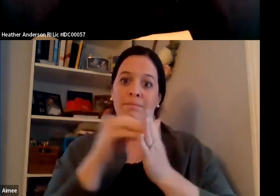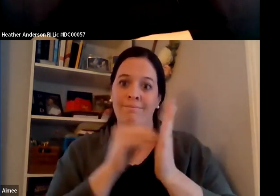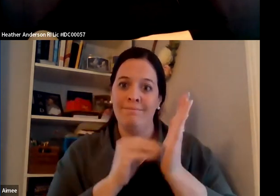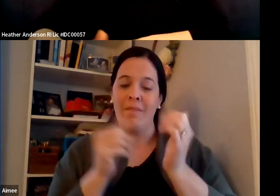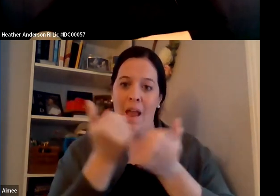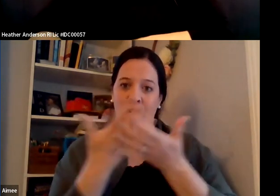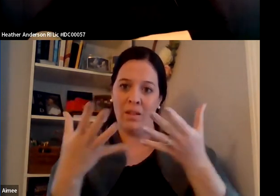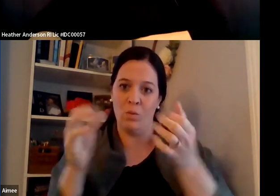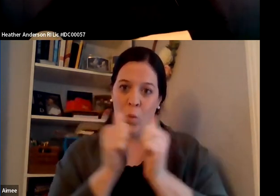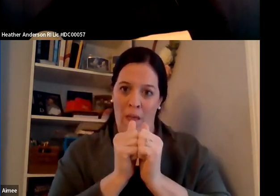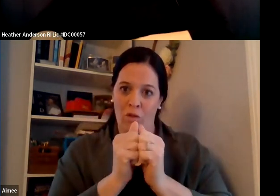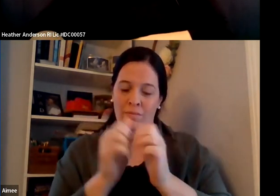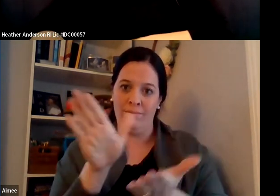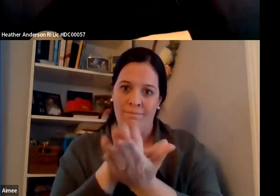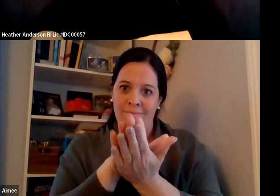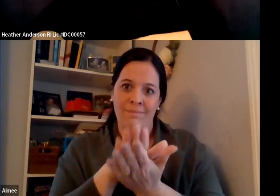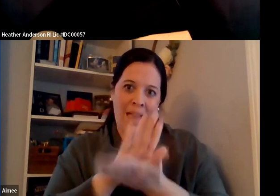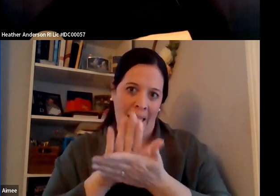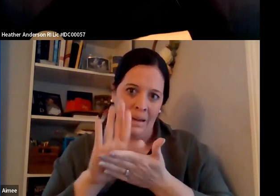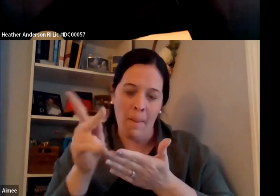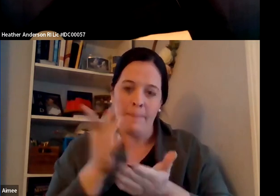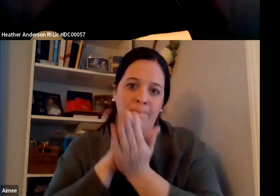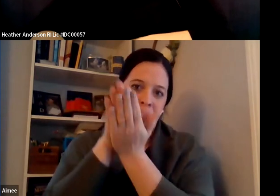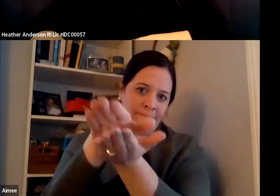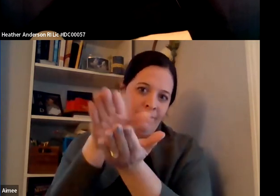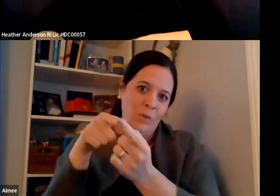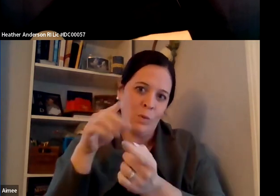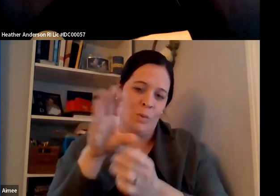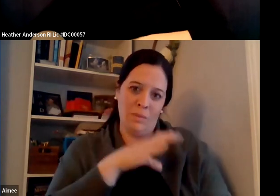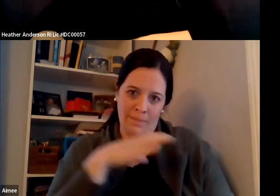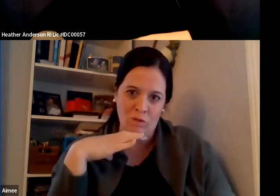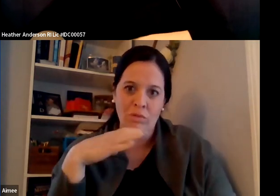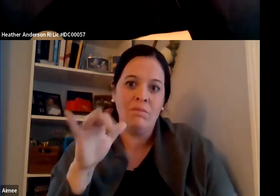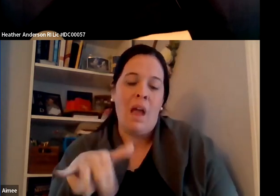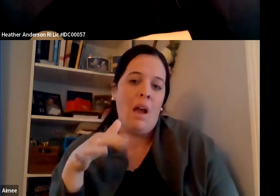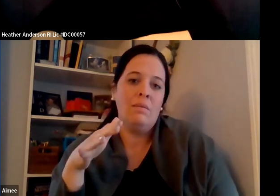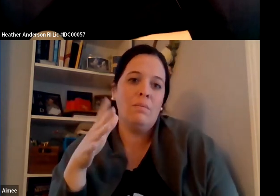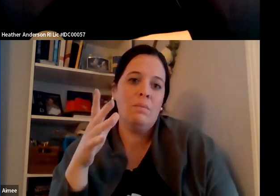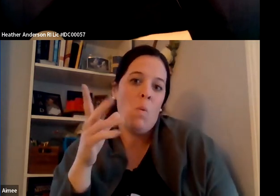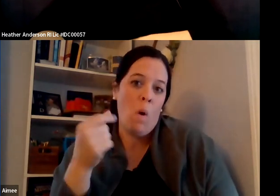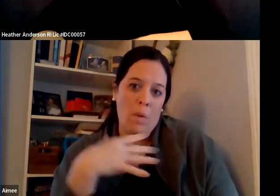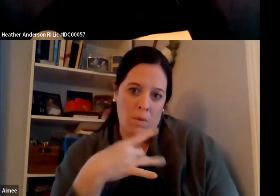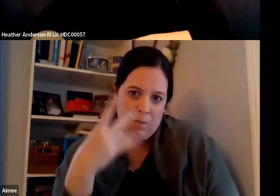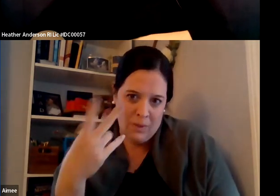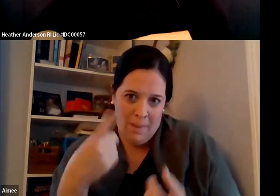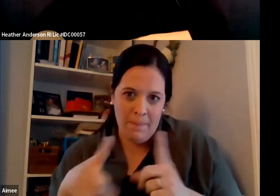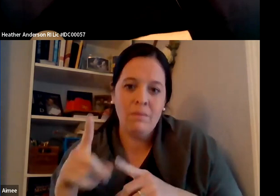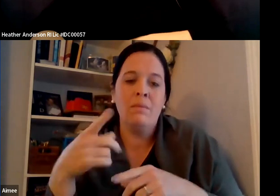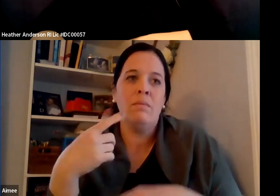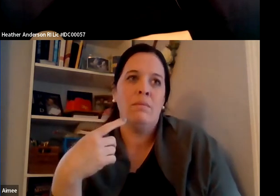Amy's saying yes, with a future plan of documenting everything together, cleaning everything up in both work groups, and then submitting it to the commission. That's what I